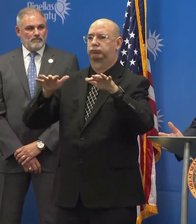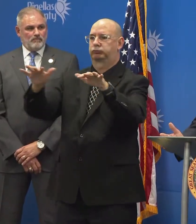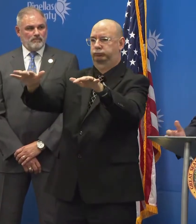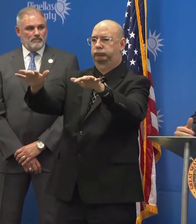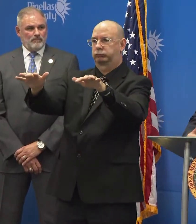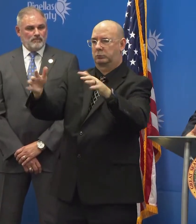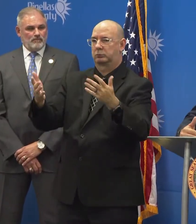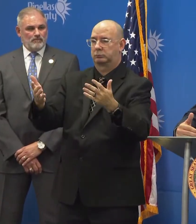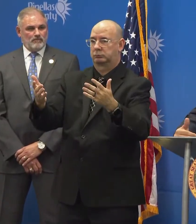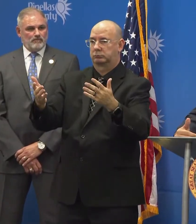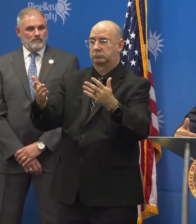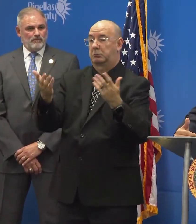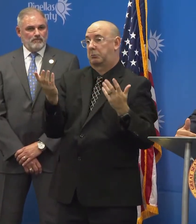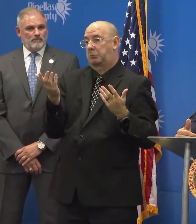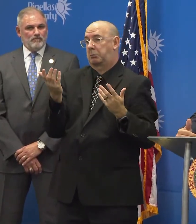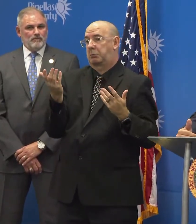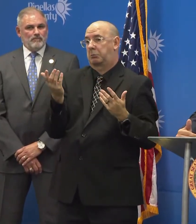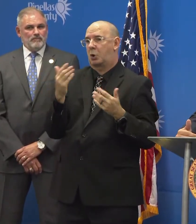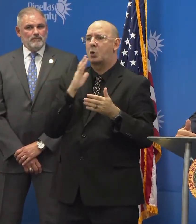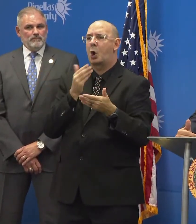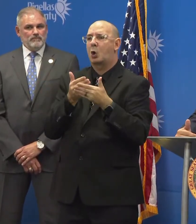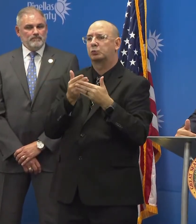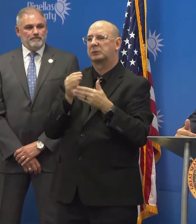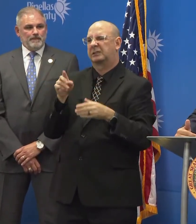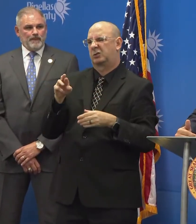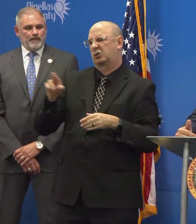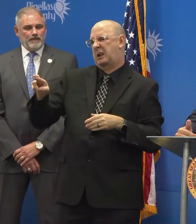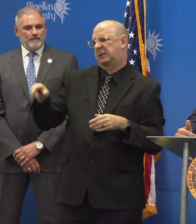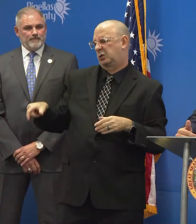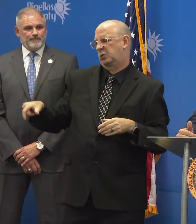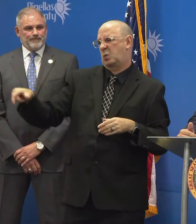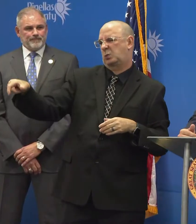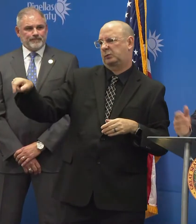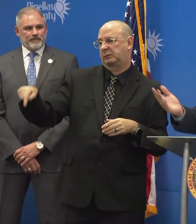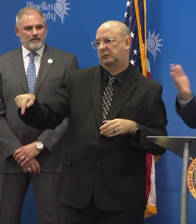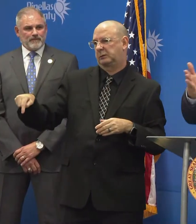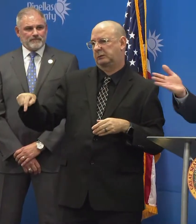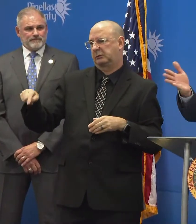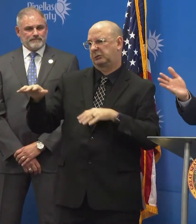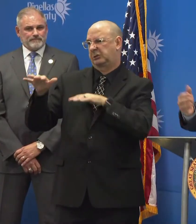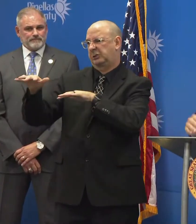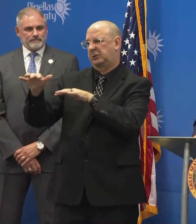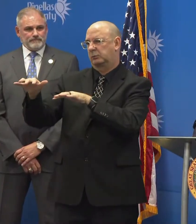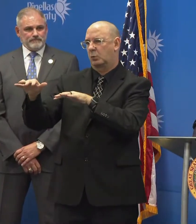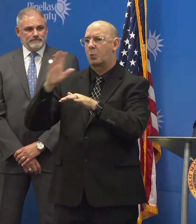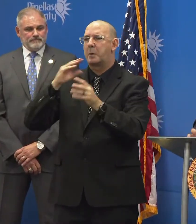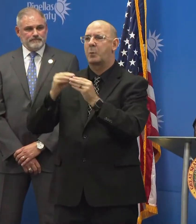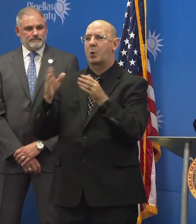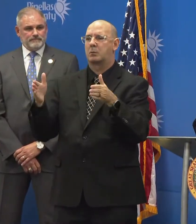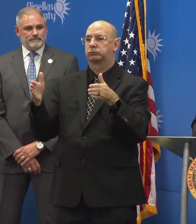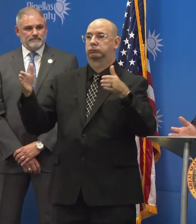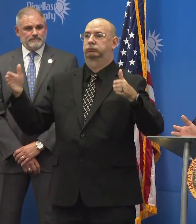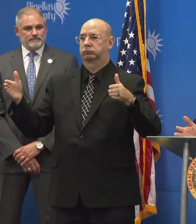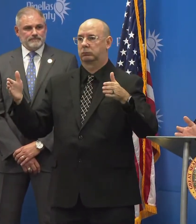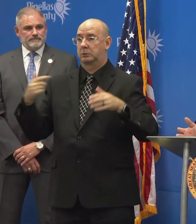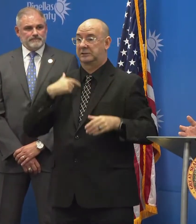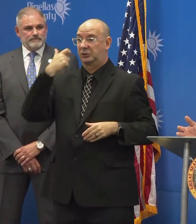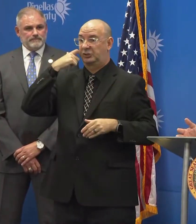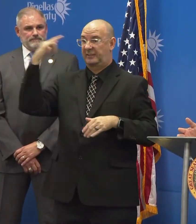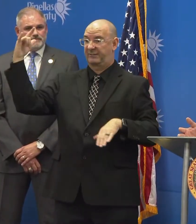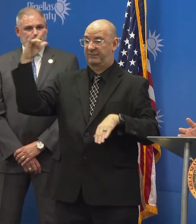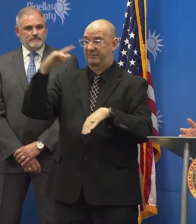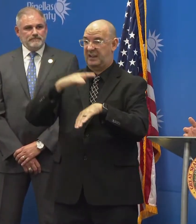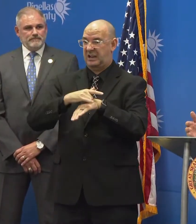you would expand the lanes once the traffic really starts to bottleneck. I mean, just flying in here and looking, I did not see